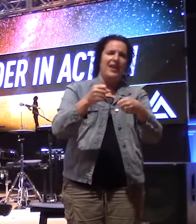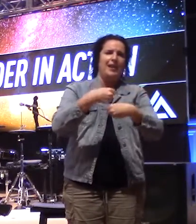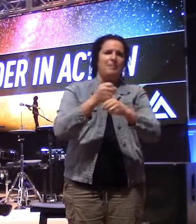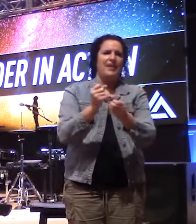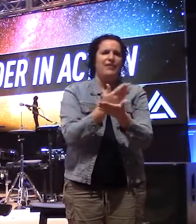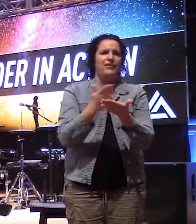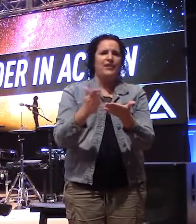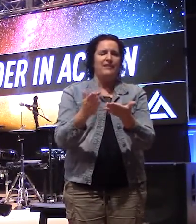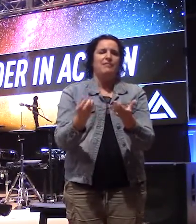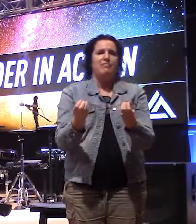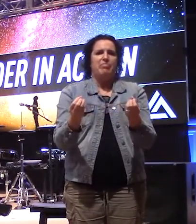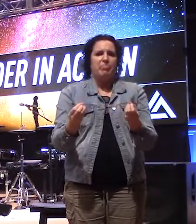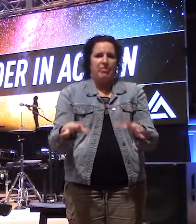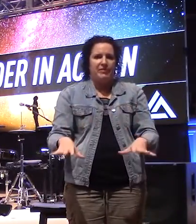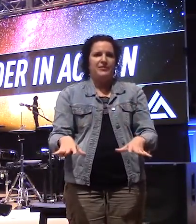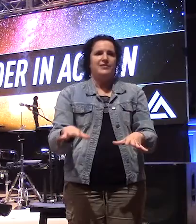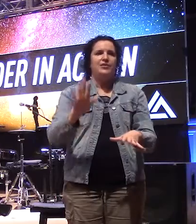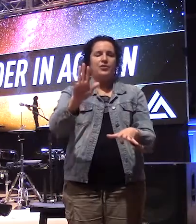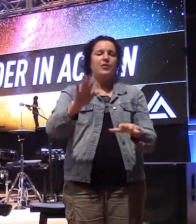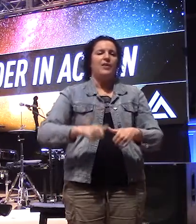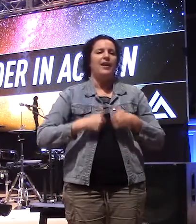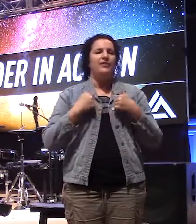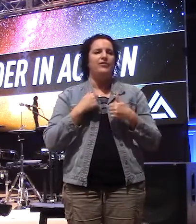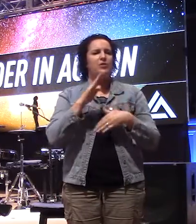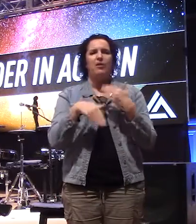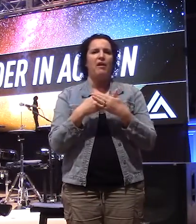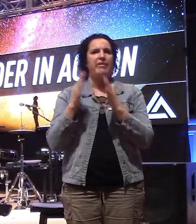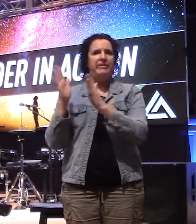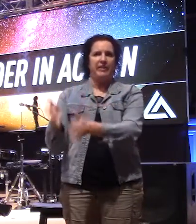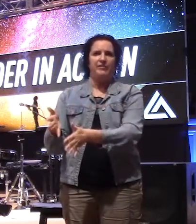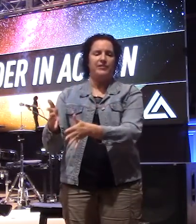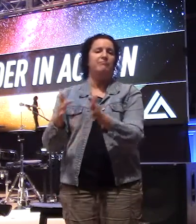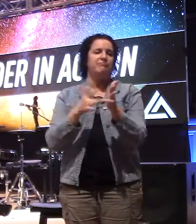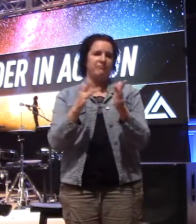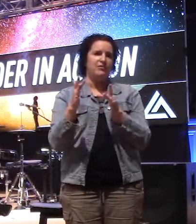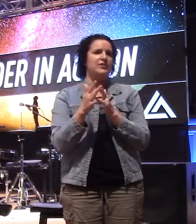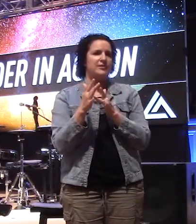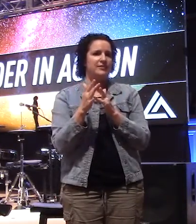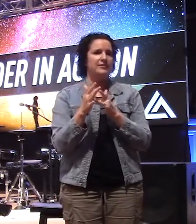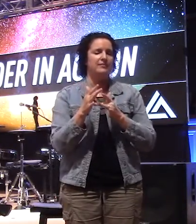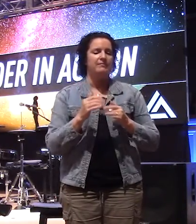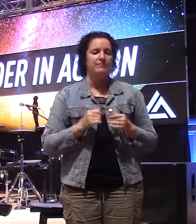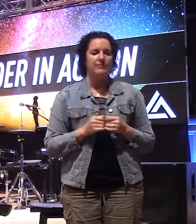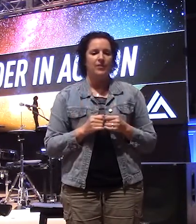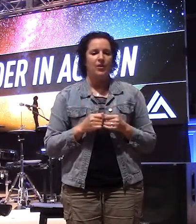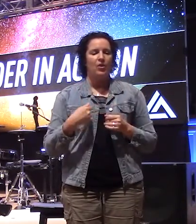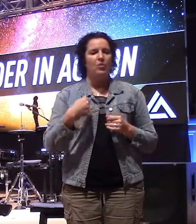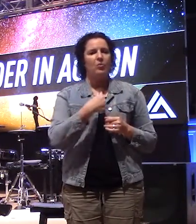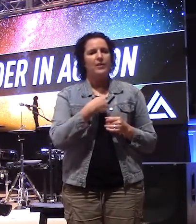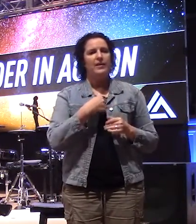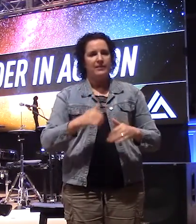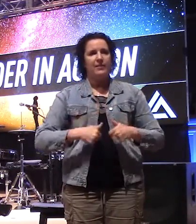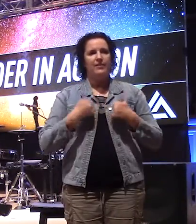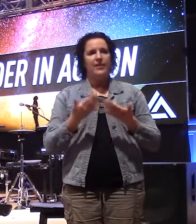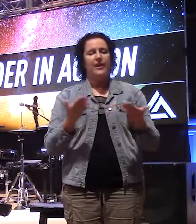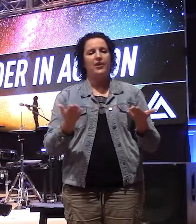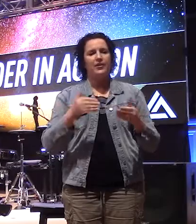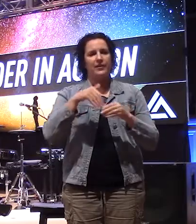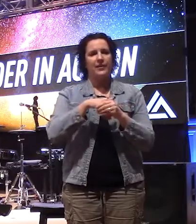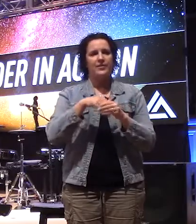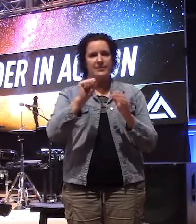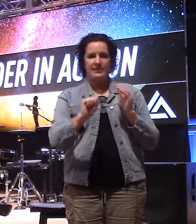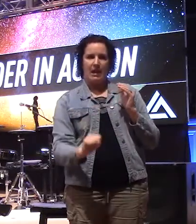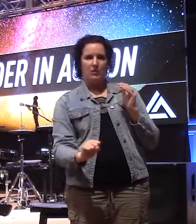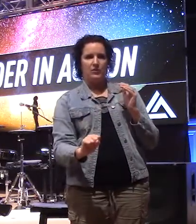everything in your life loose until all is left to Jesus. Now, we live here, you live here